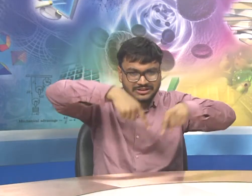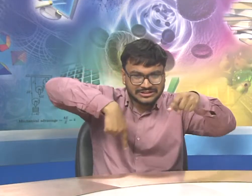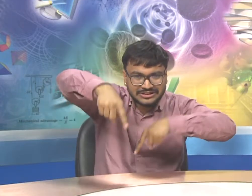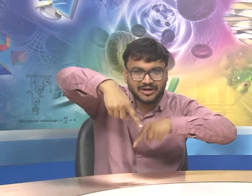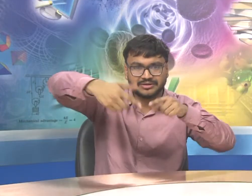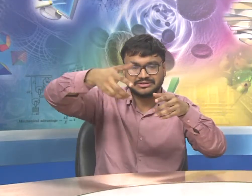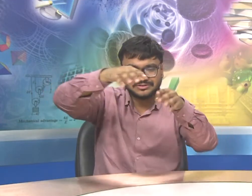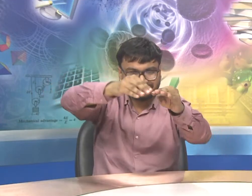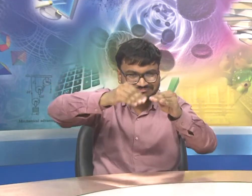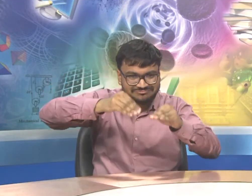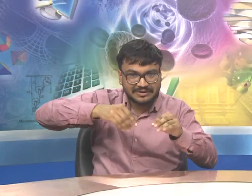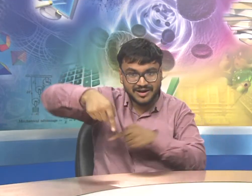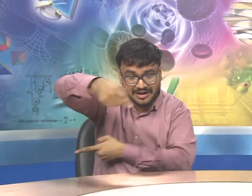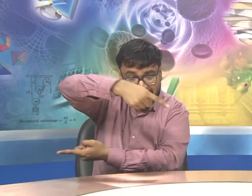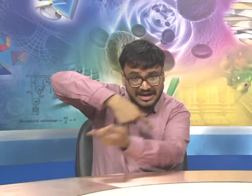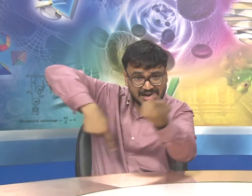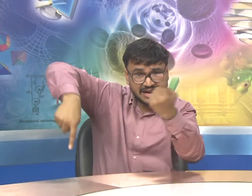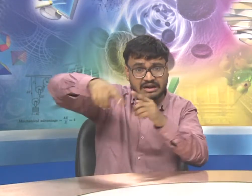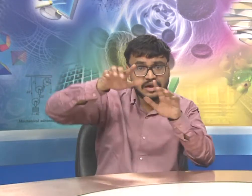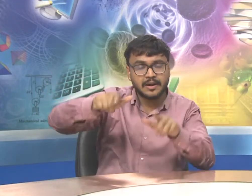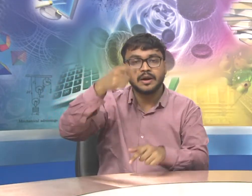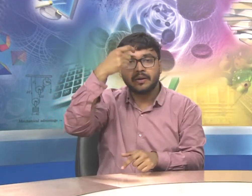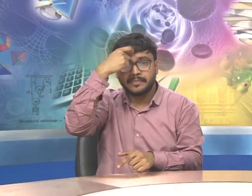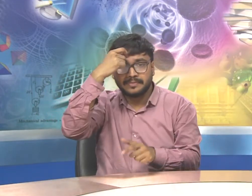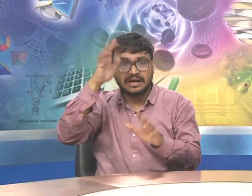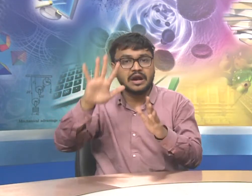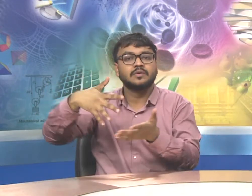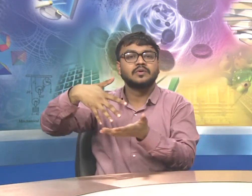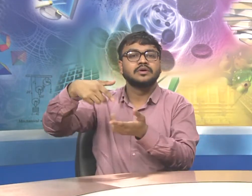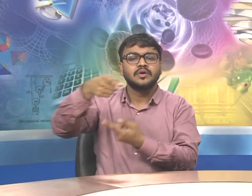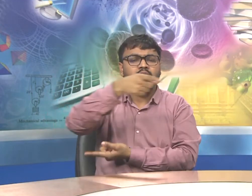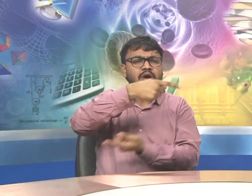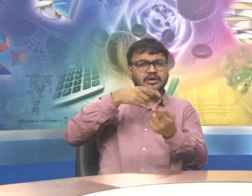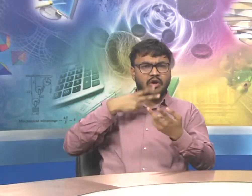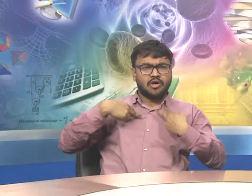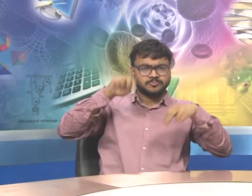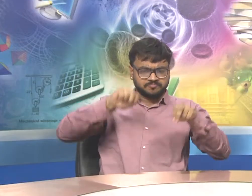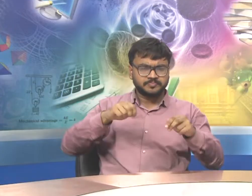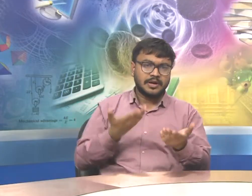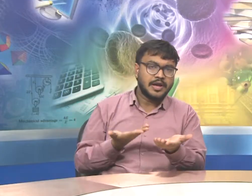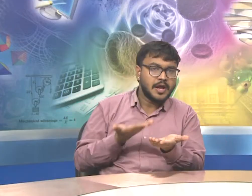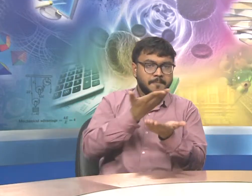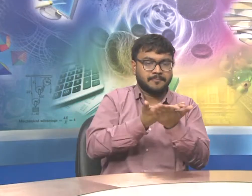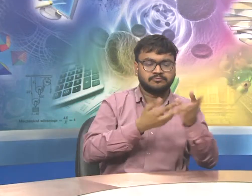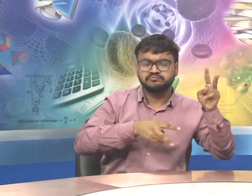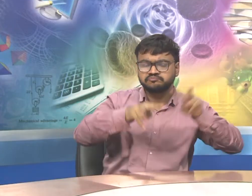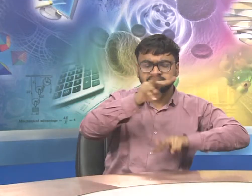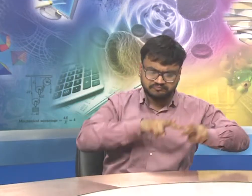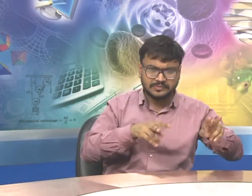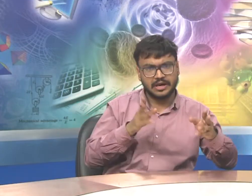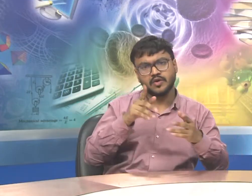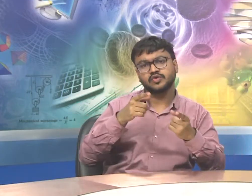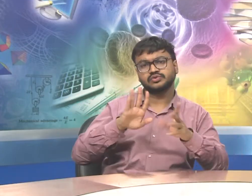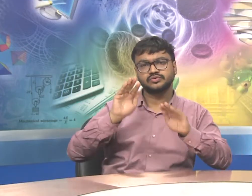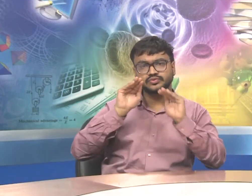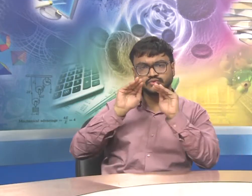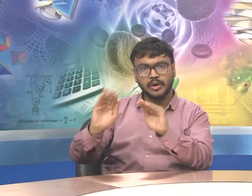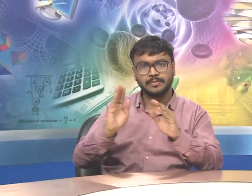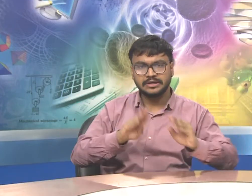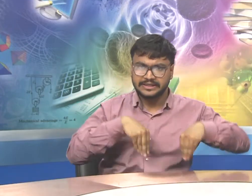Free legal aid to the poor and accused are also the